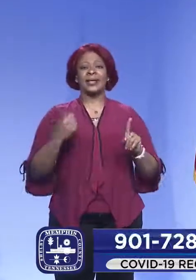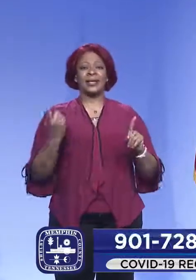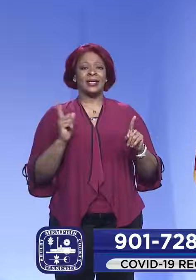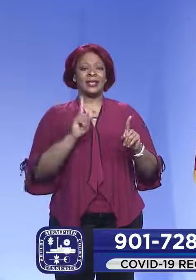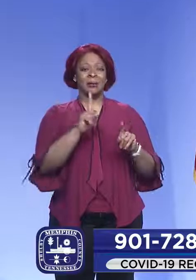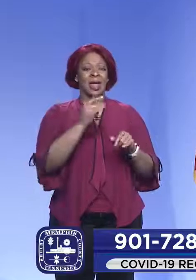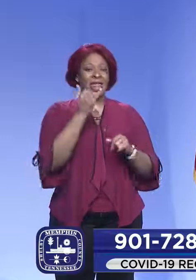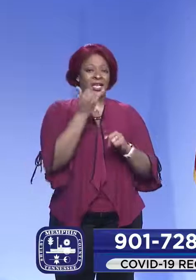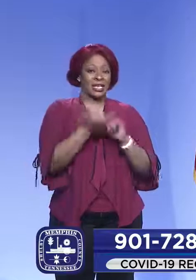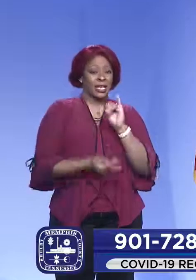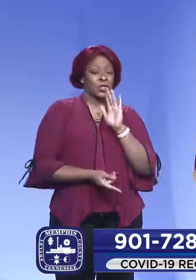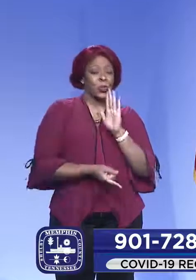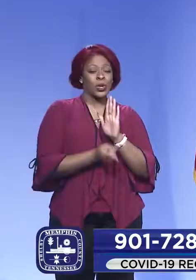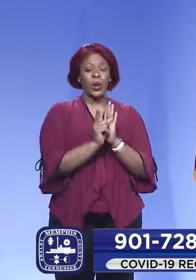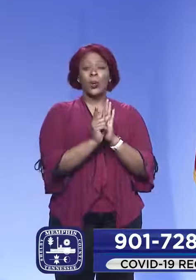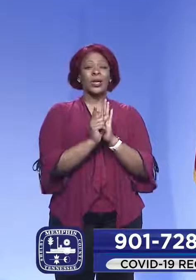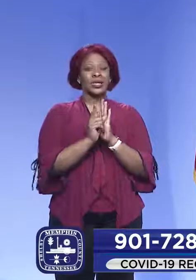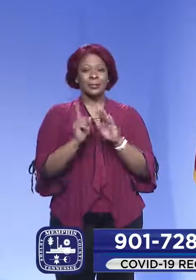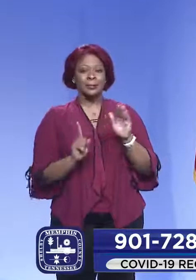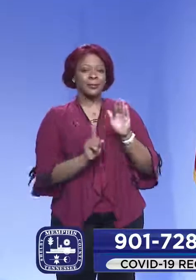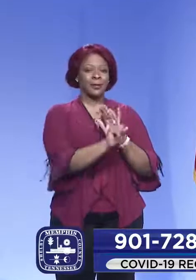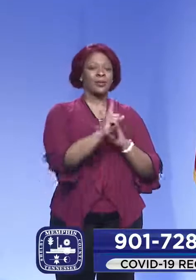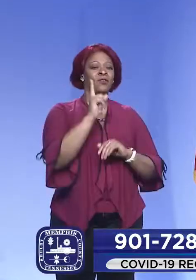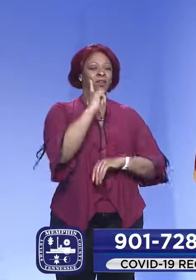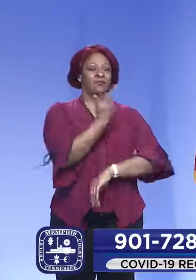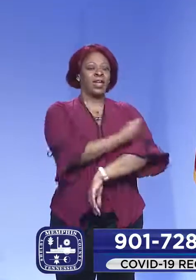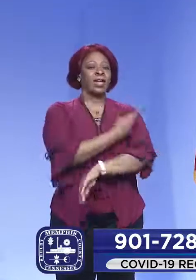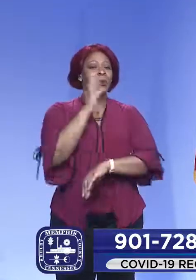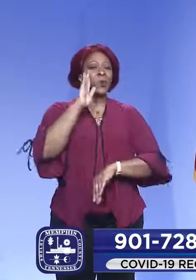very short notice to get vaccine if